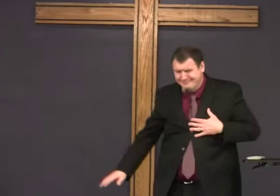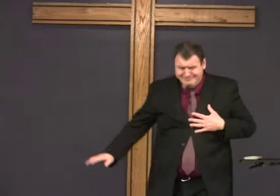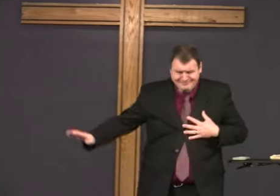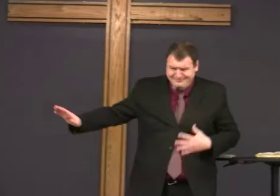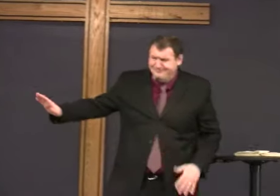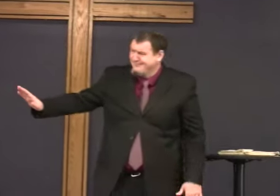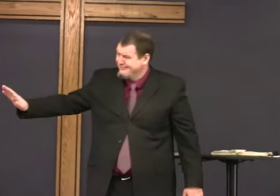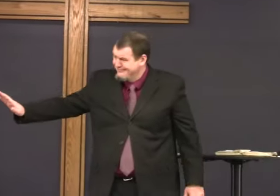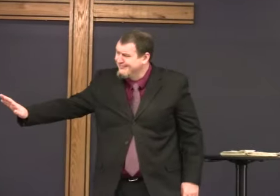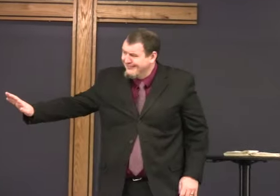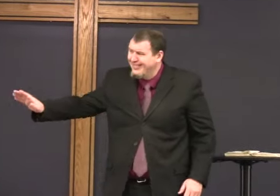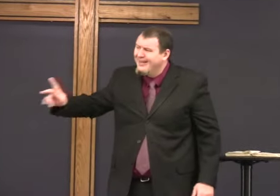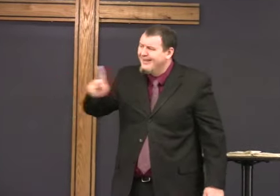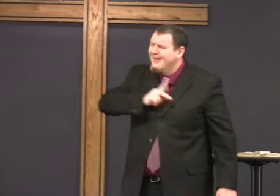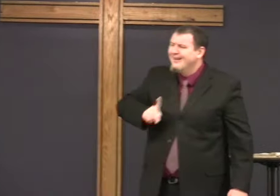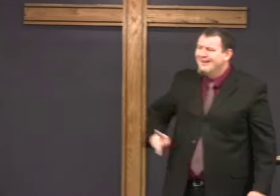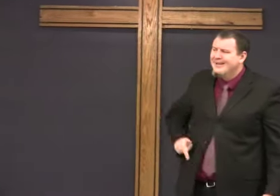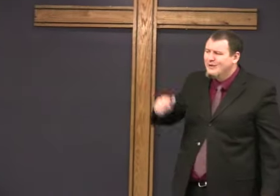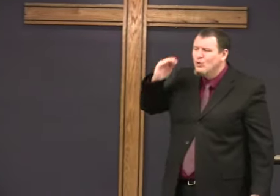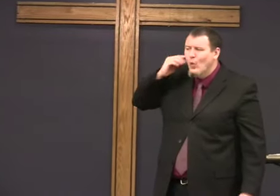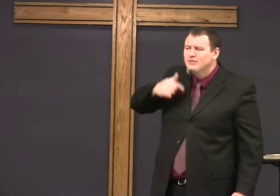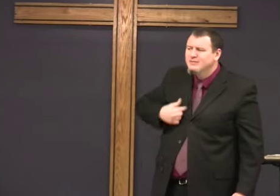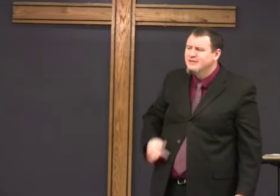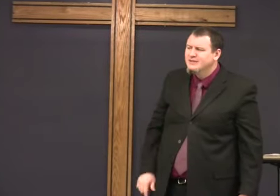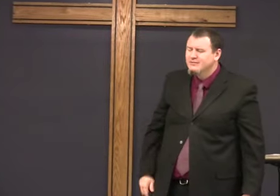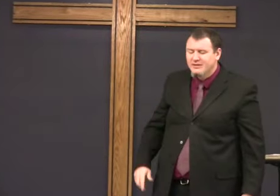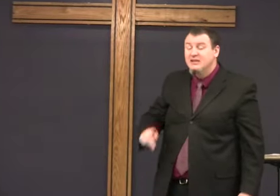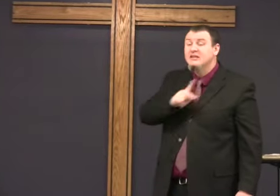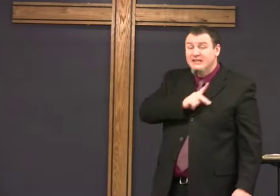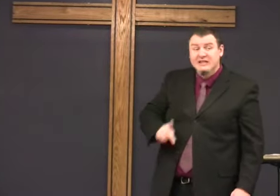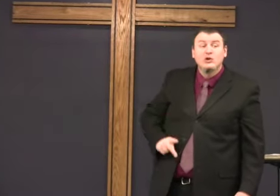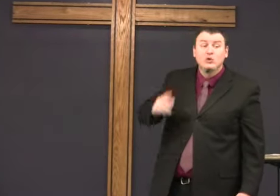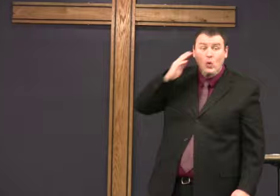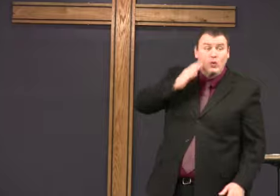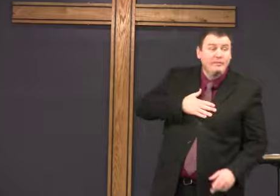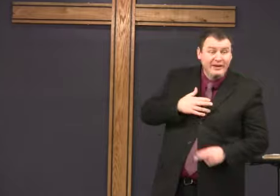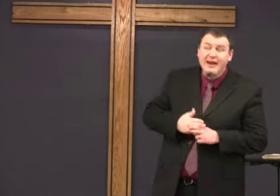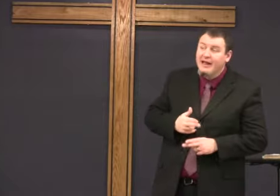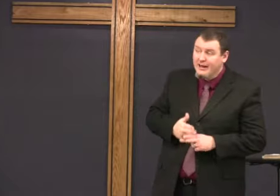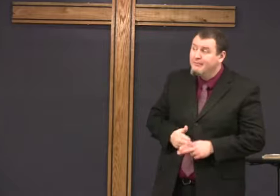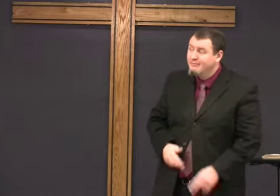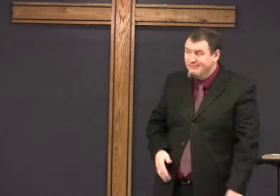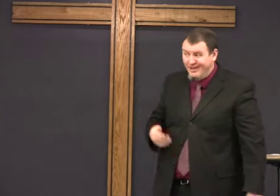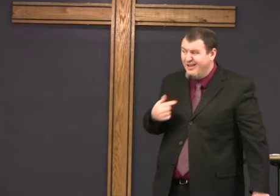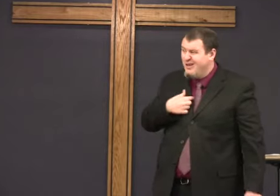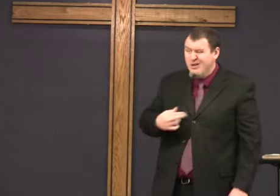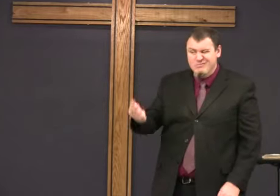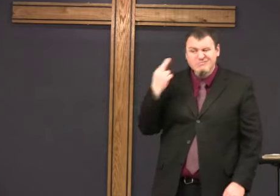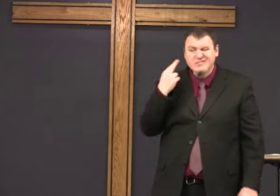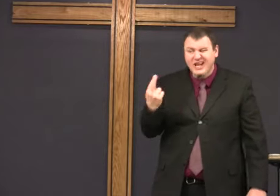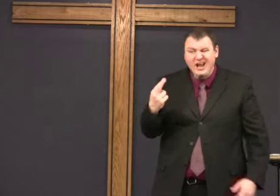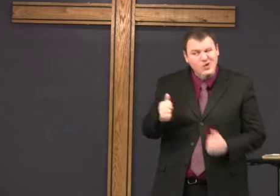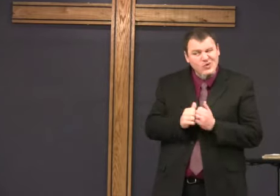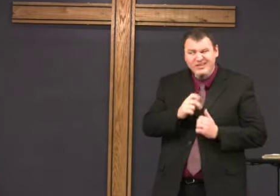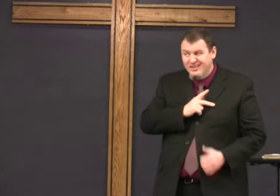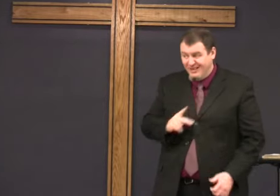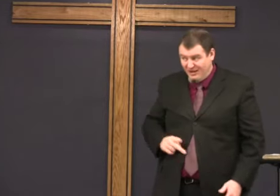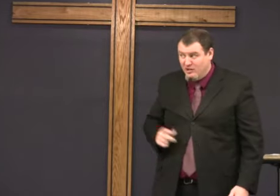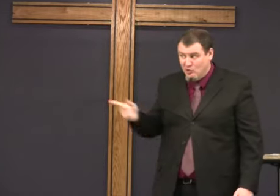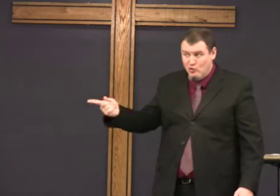You know, the king knows me, and the king knows my name, and I'm tight